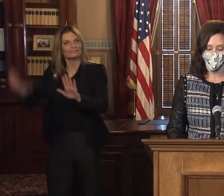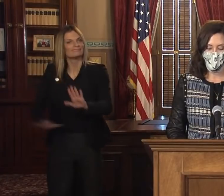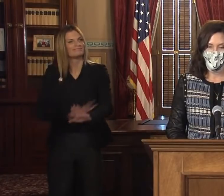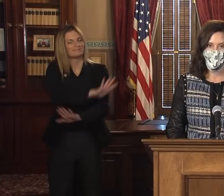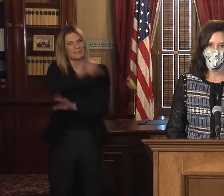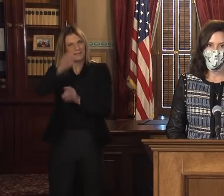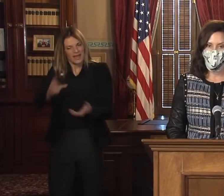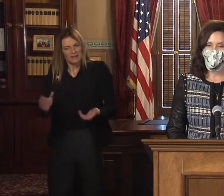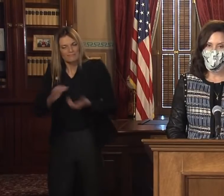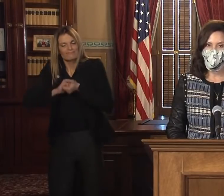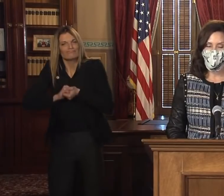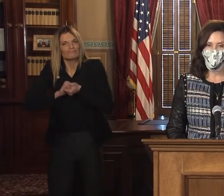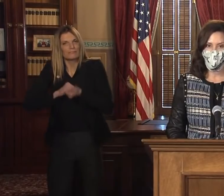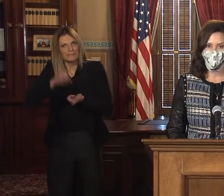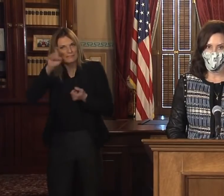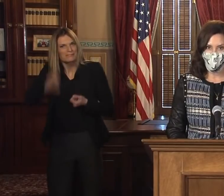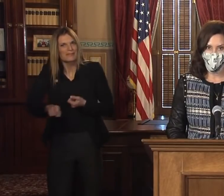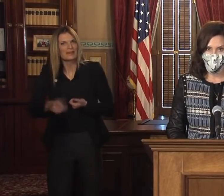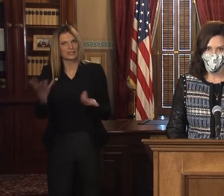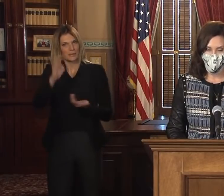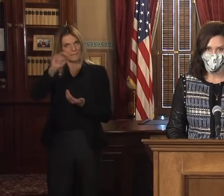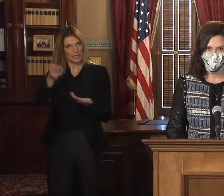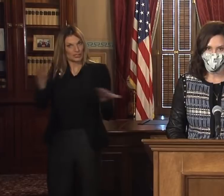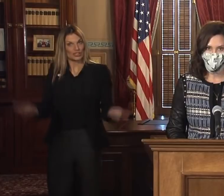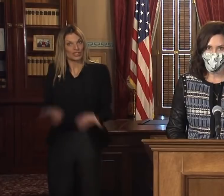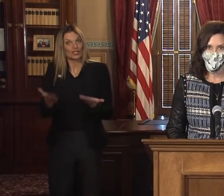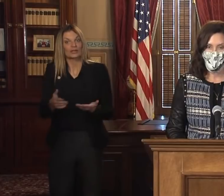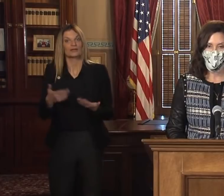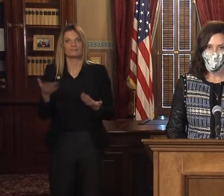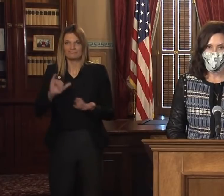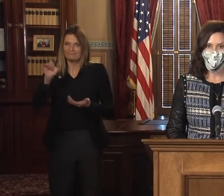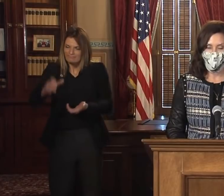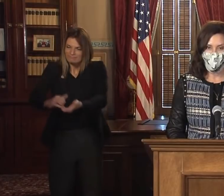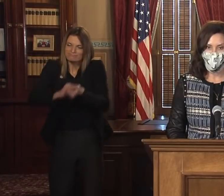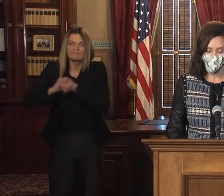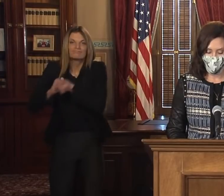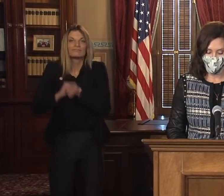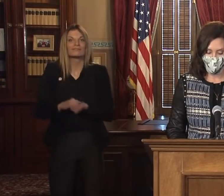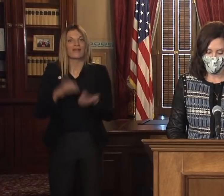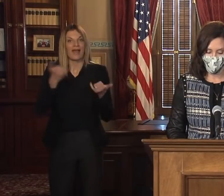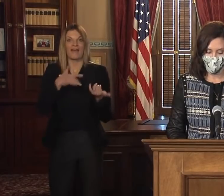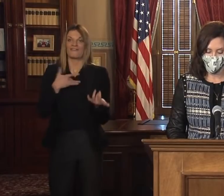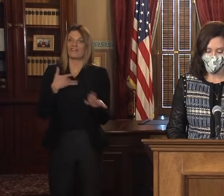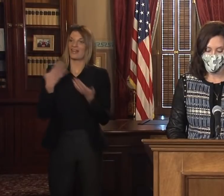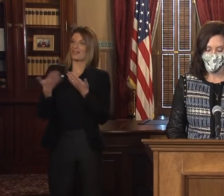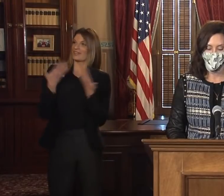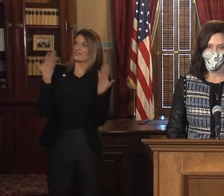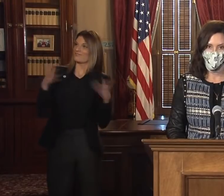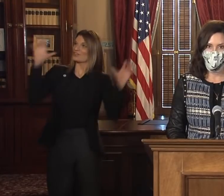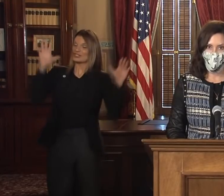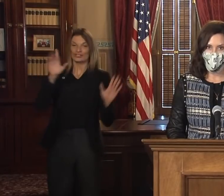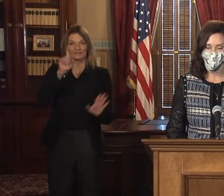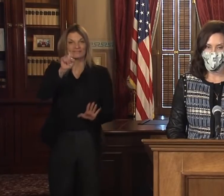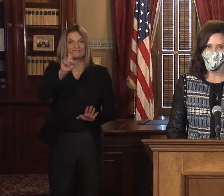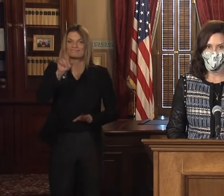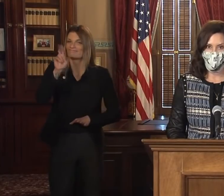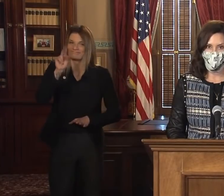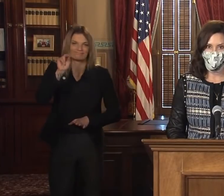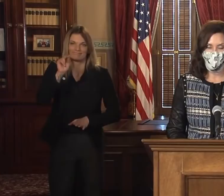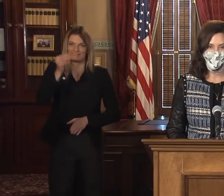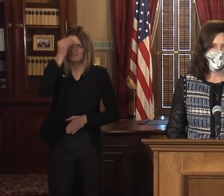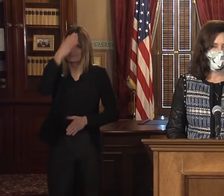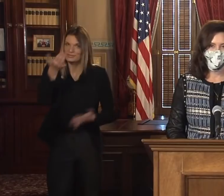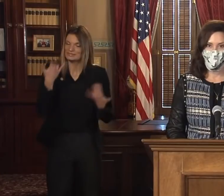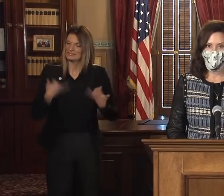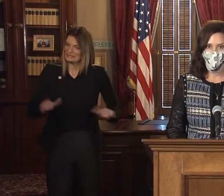together, because we still have a lot of work to do. We have a common enemy, and it is